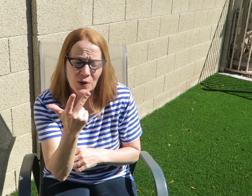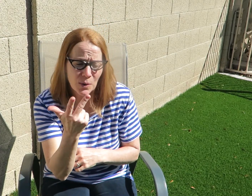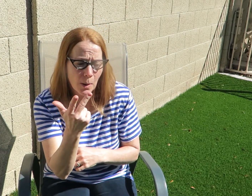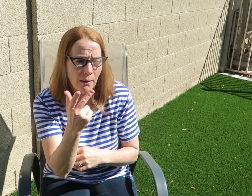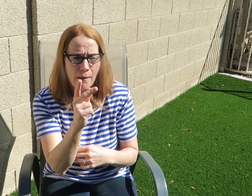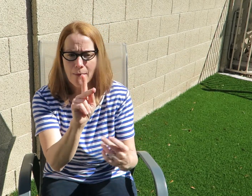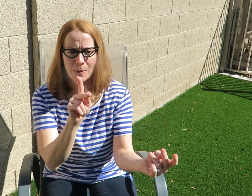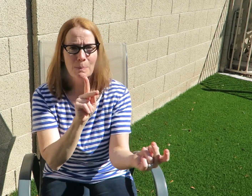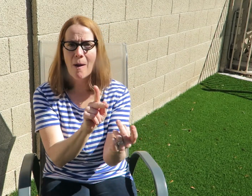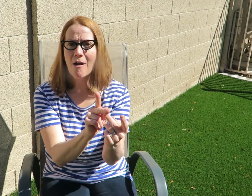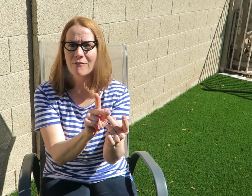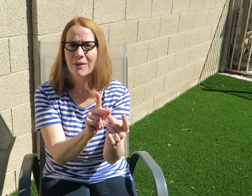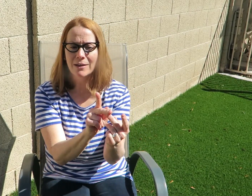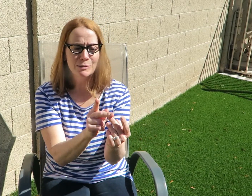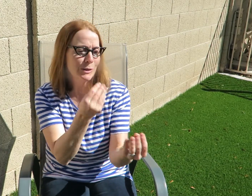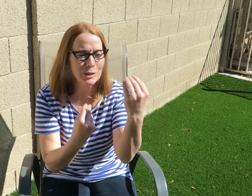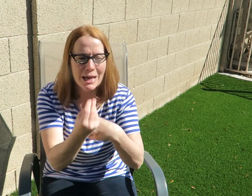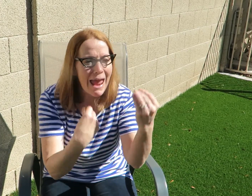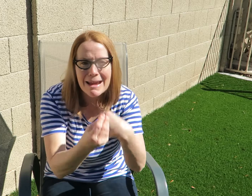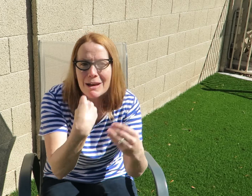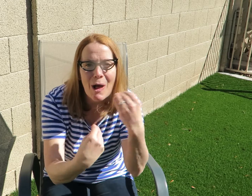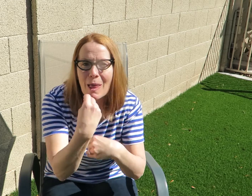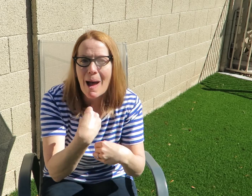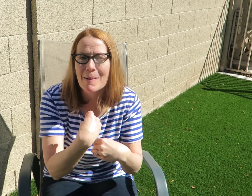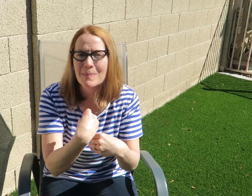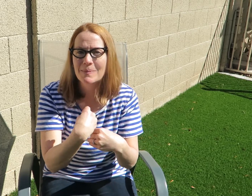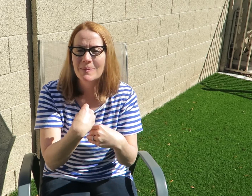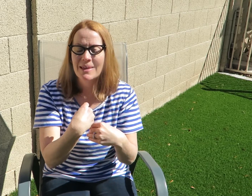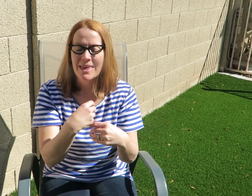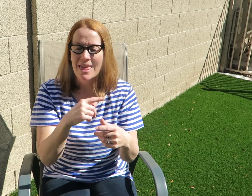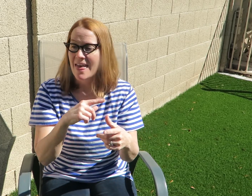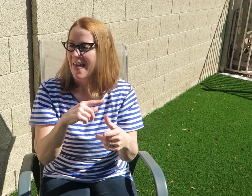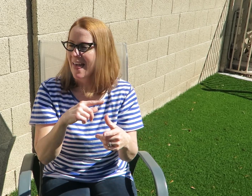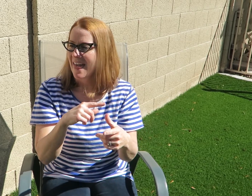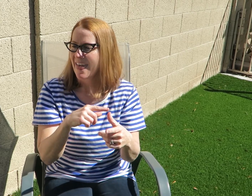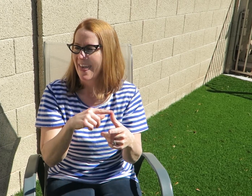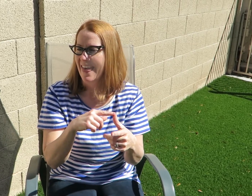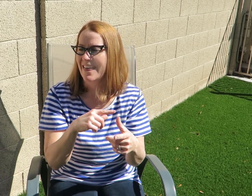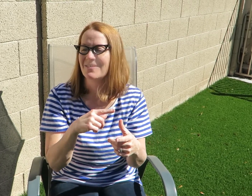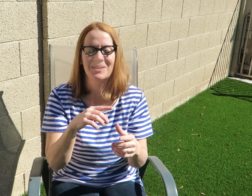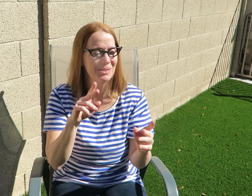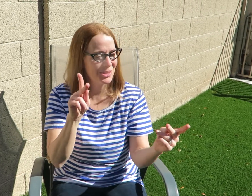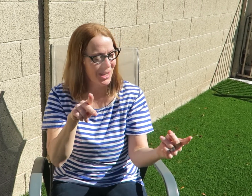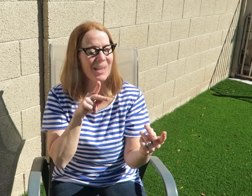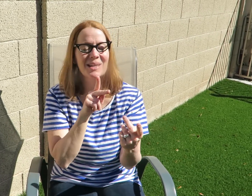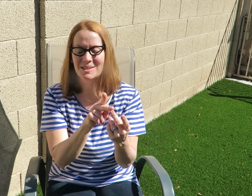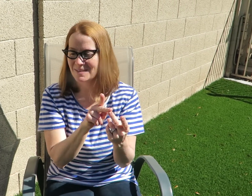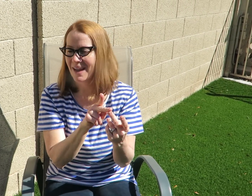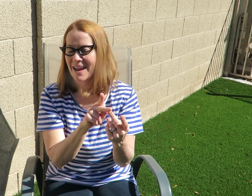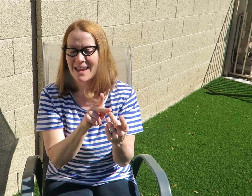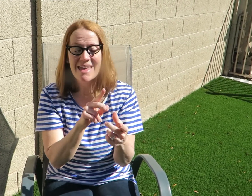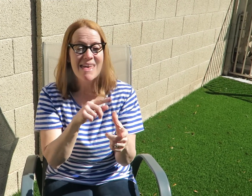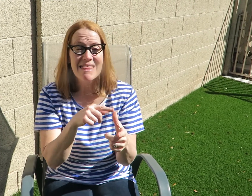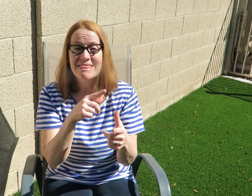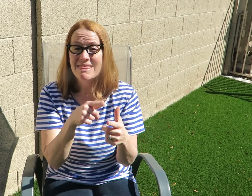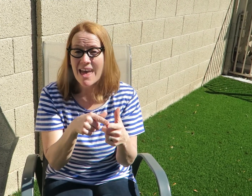third one, perfect. So she ate it all up. Just right. It was just right.